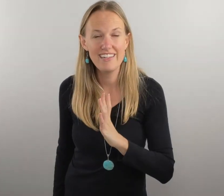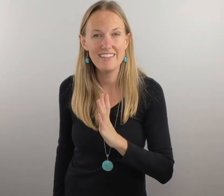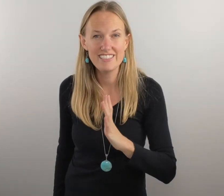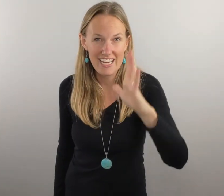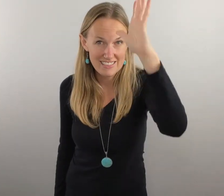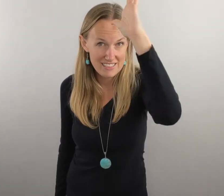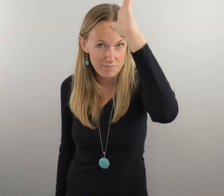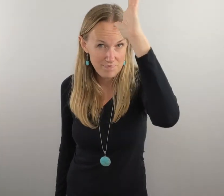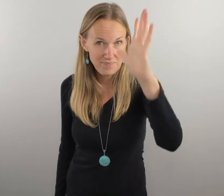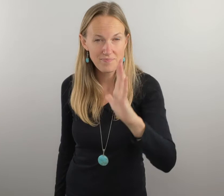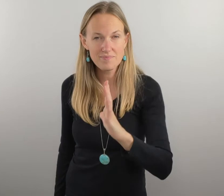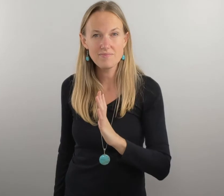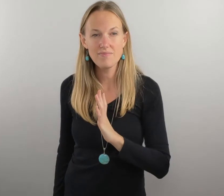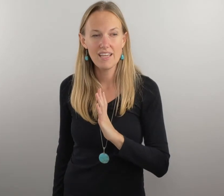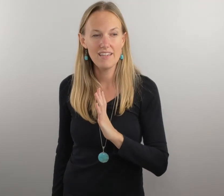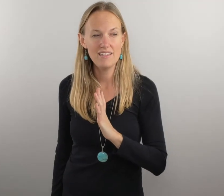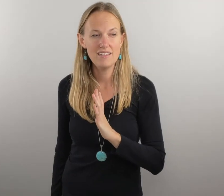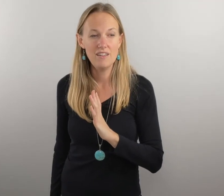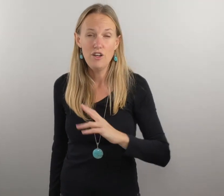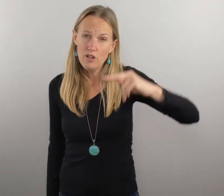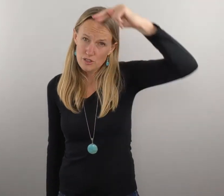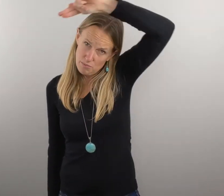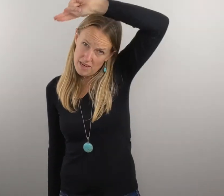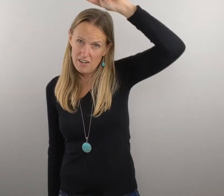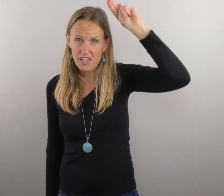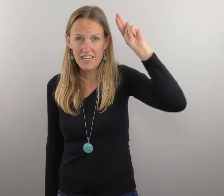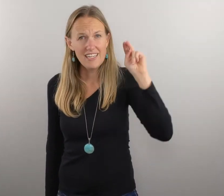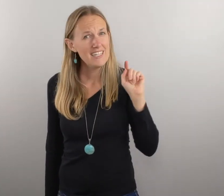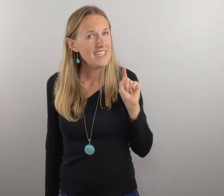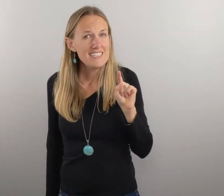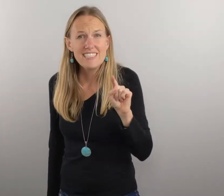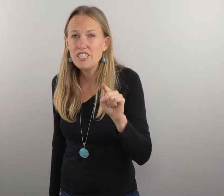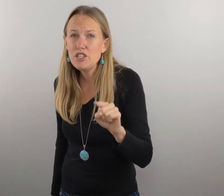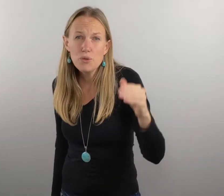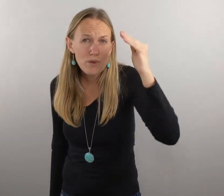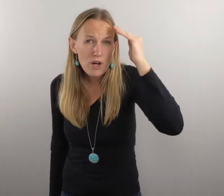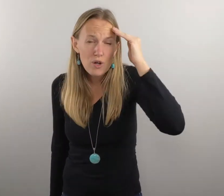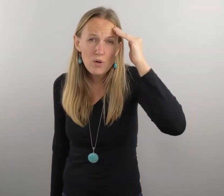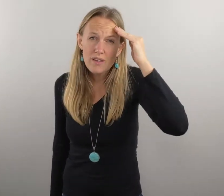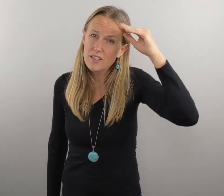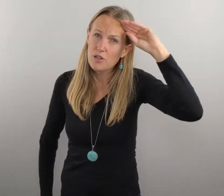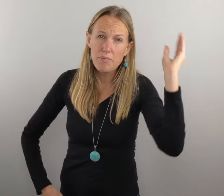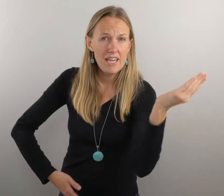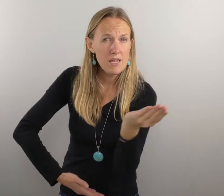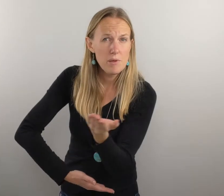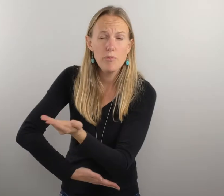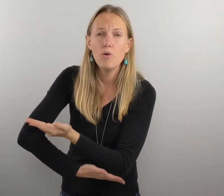then your chest. Okay, so Mary, did you know that your baby